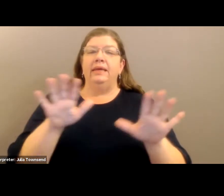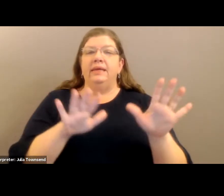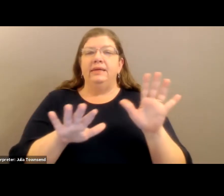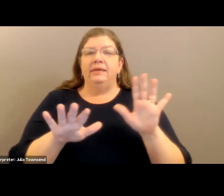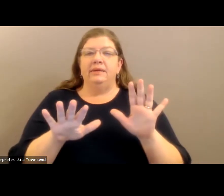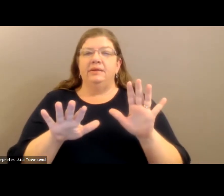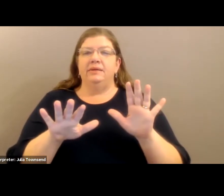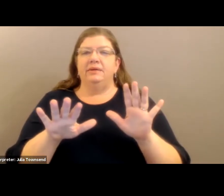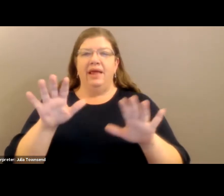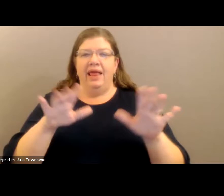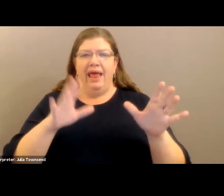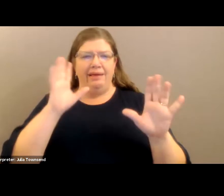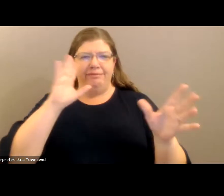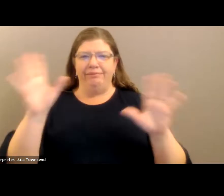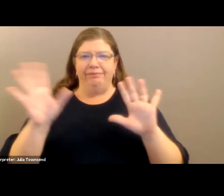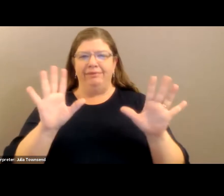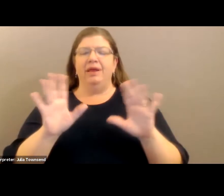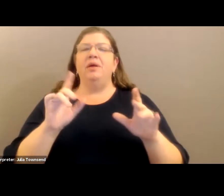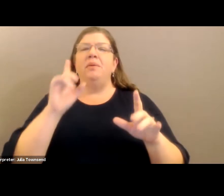me and my hands.